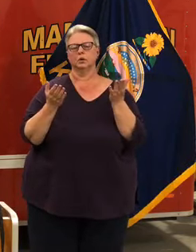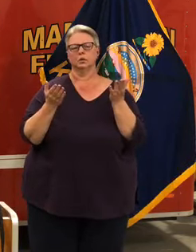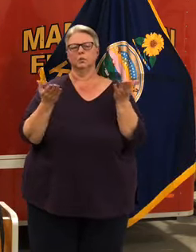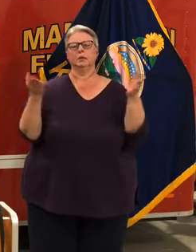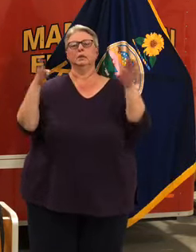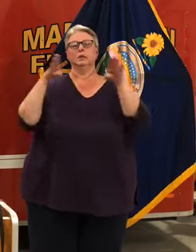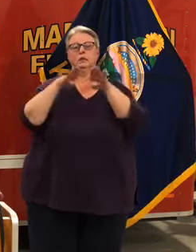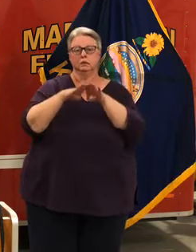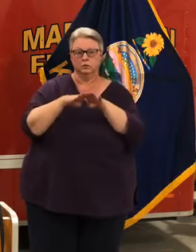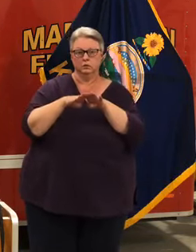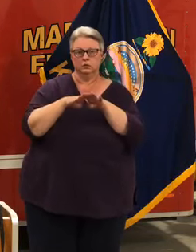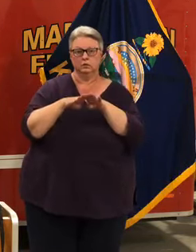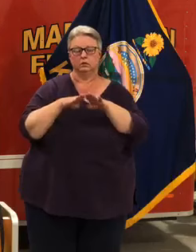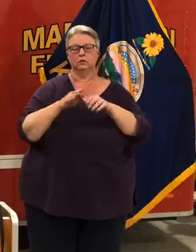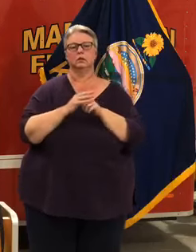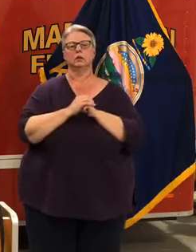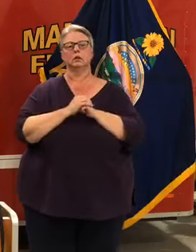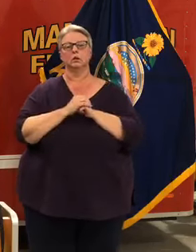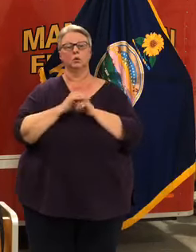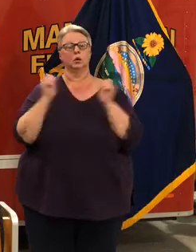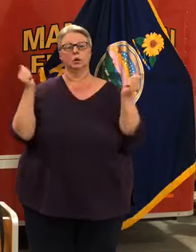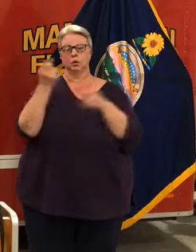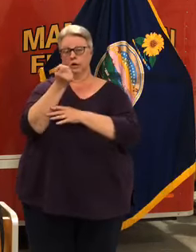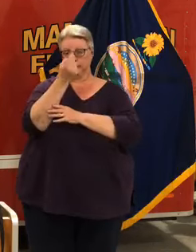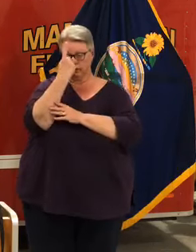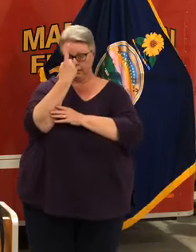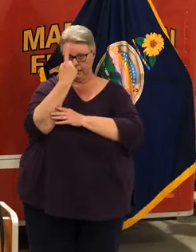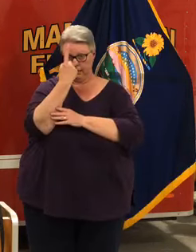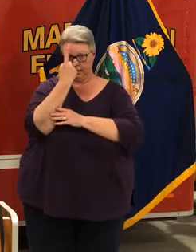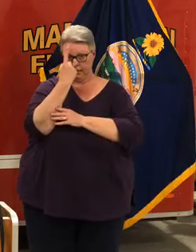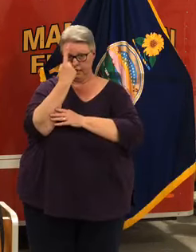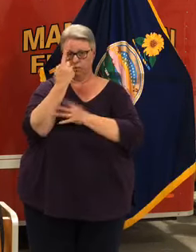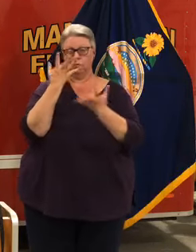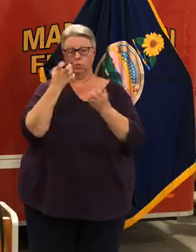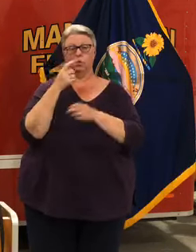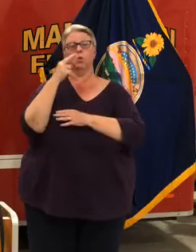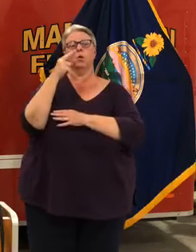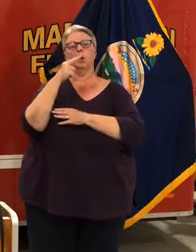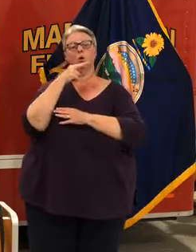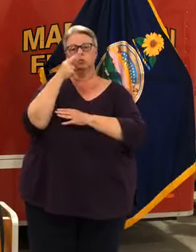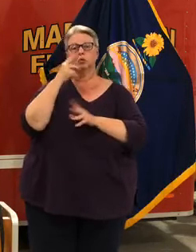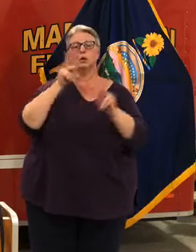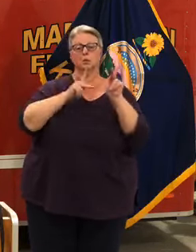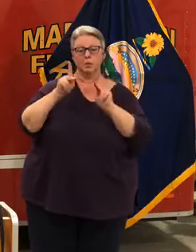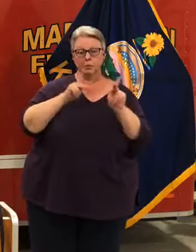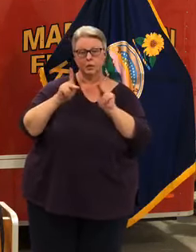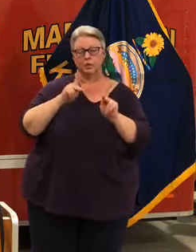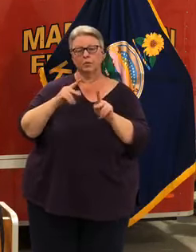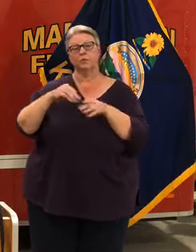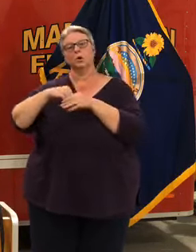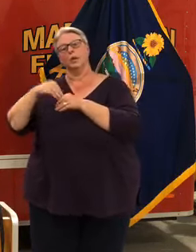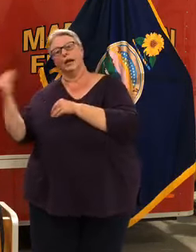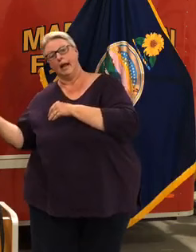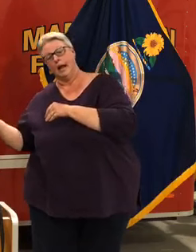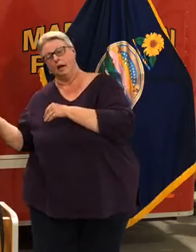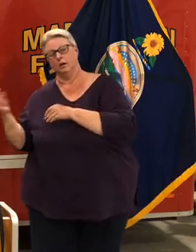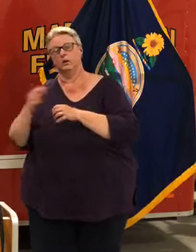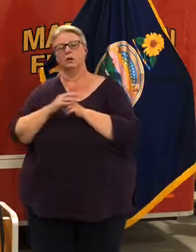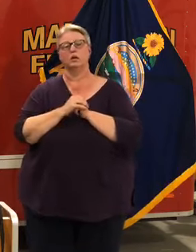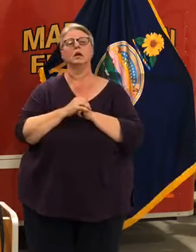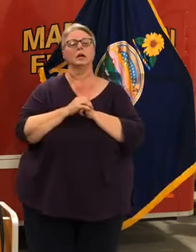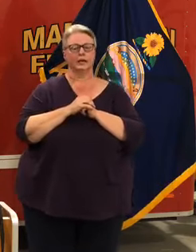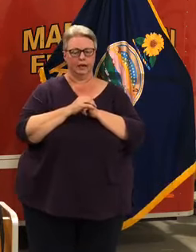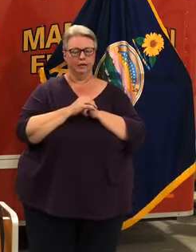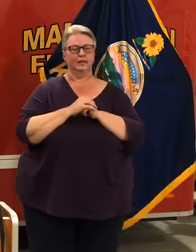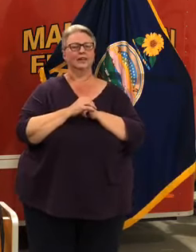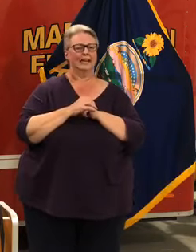to the public. We want everyone to understand we're trying to keep the public from going out. Did you mean the doors should not be open to the public?